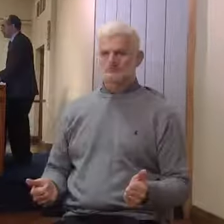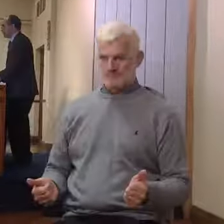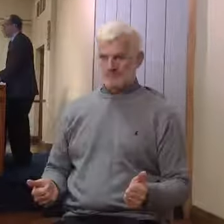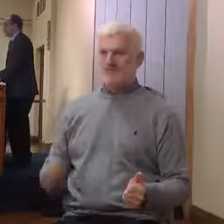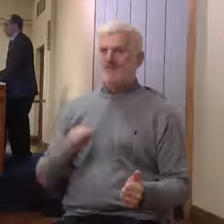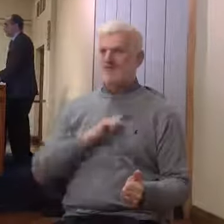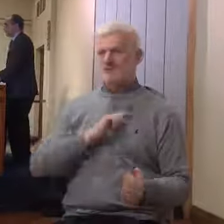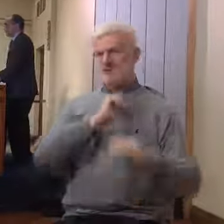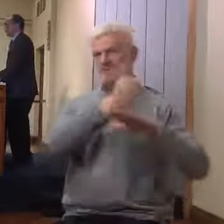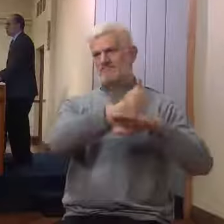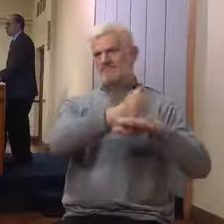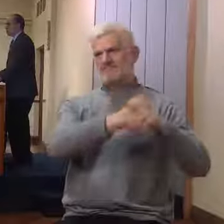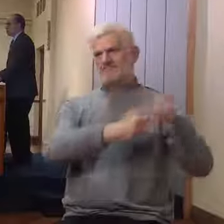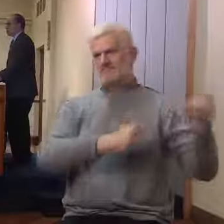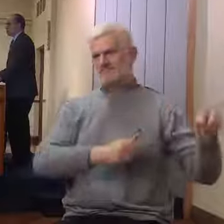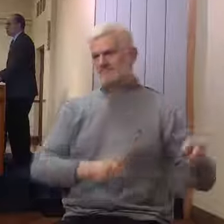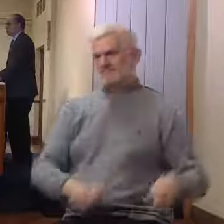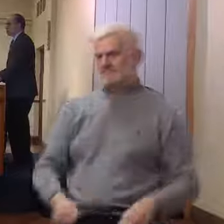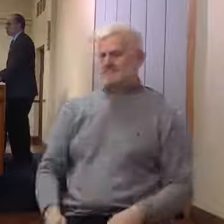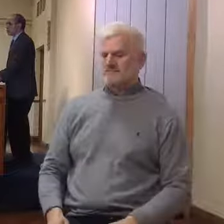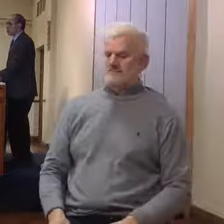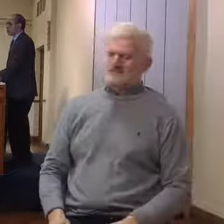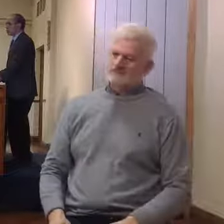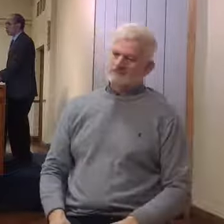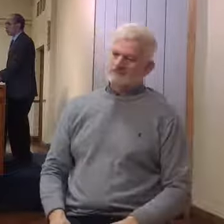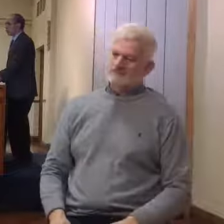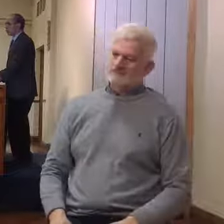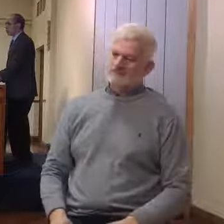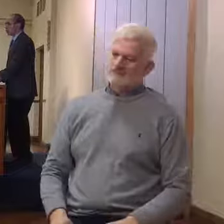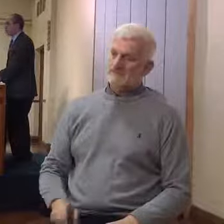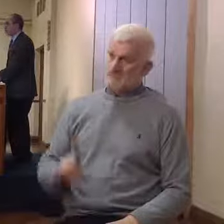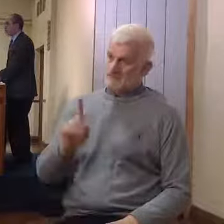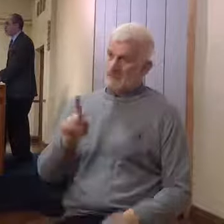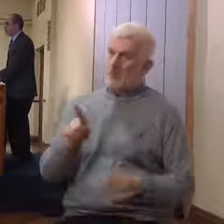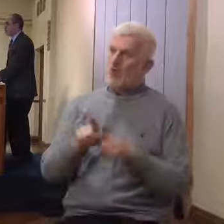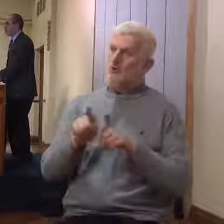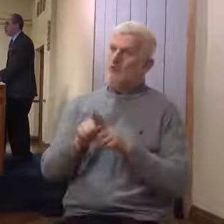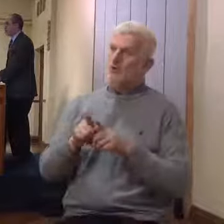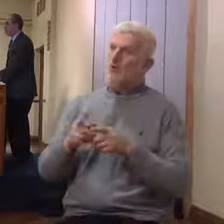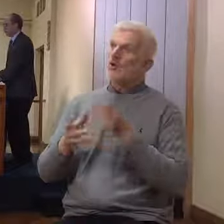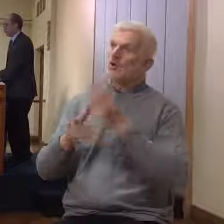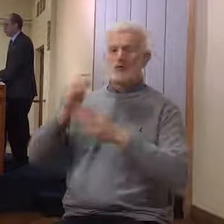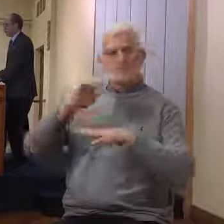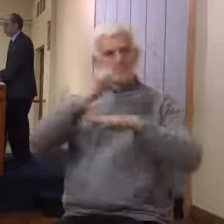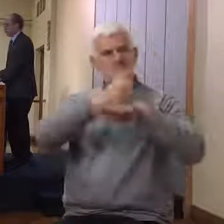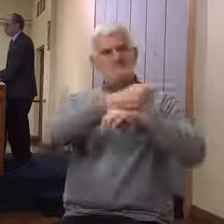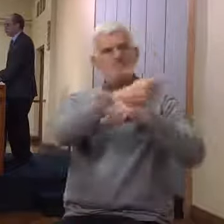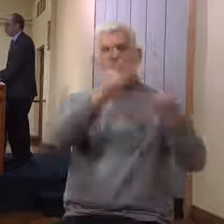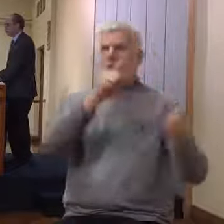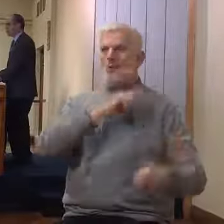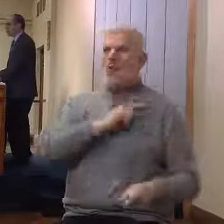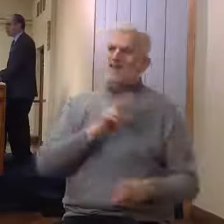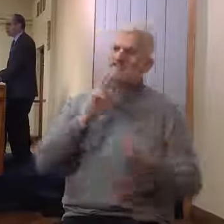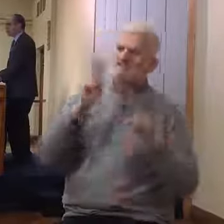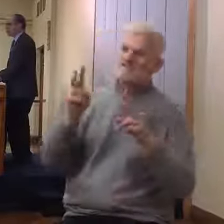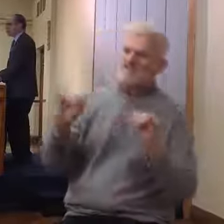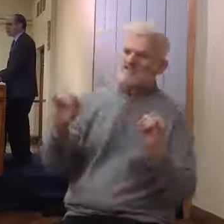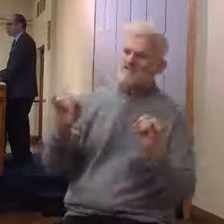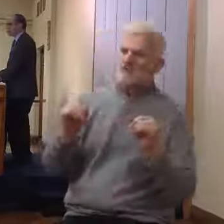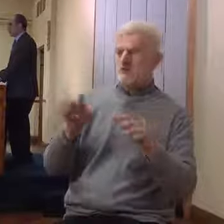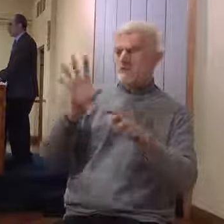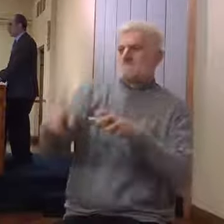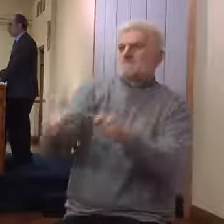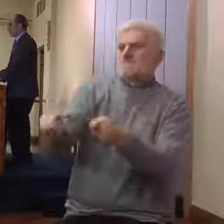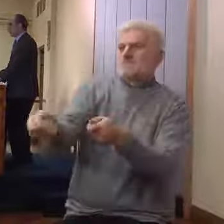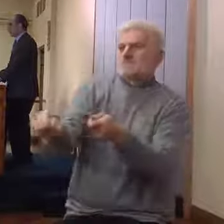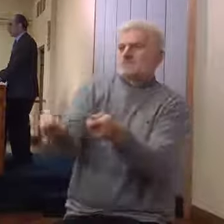certainly, God instituted them also to restrain evil in this world. That's why,